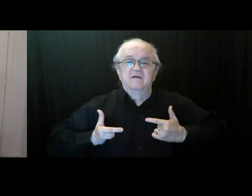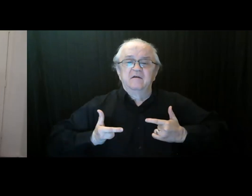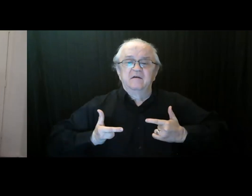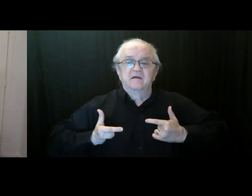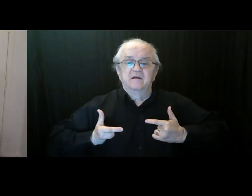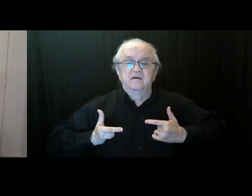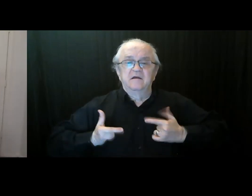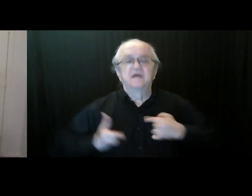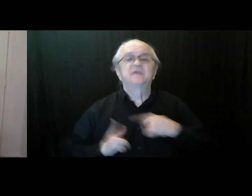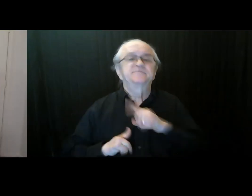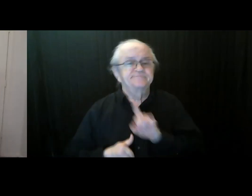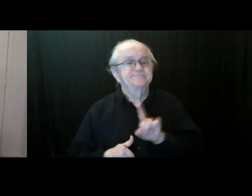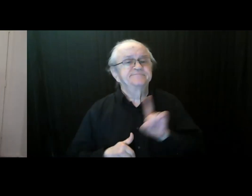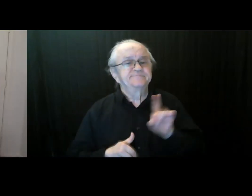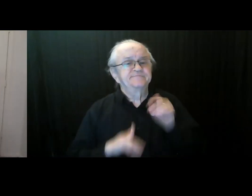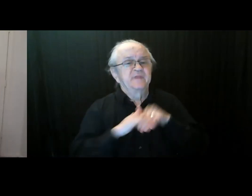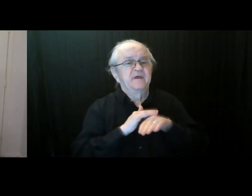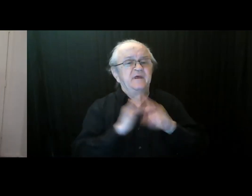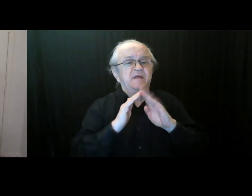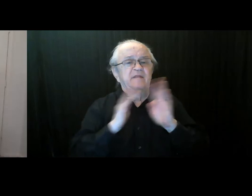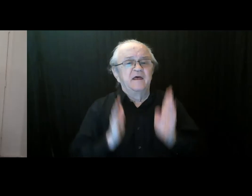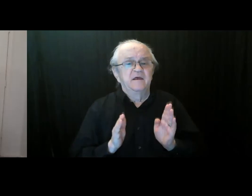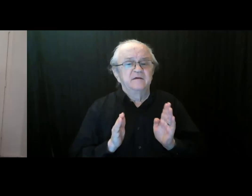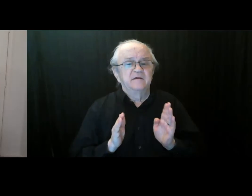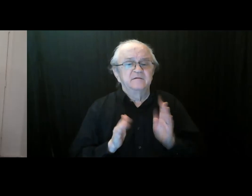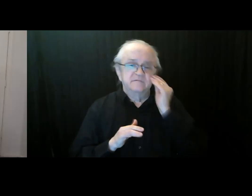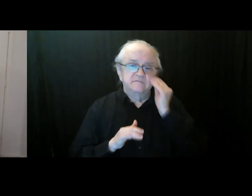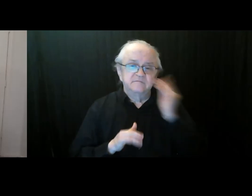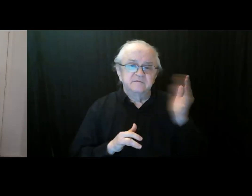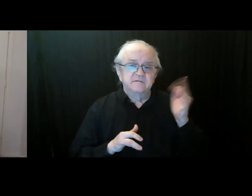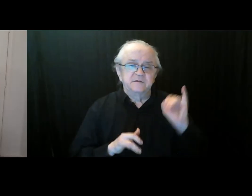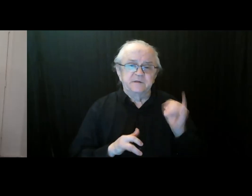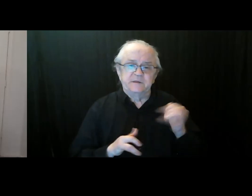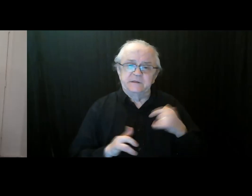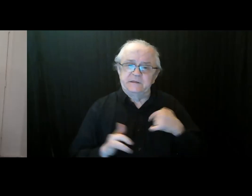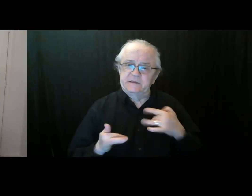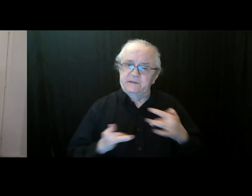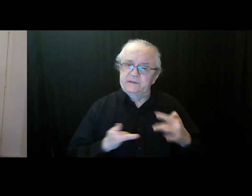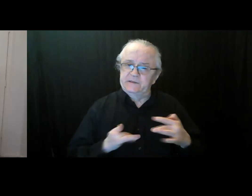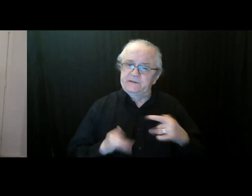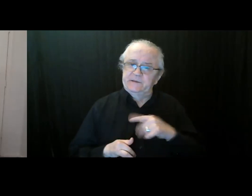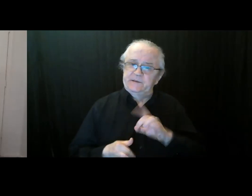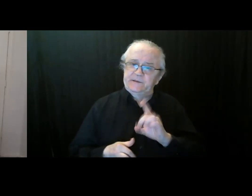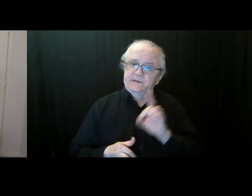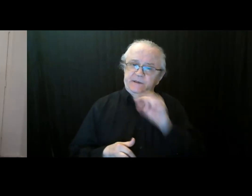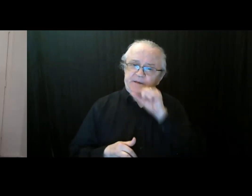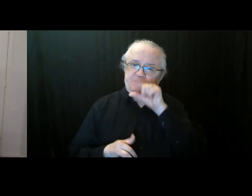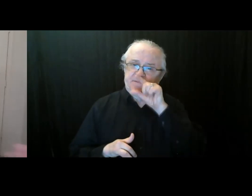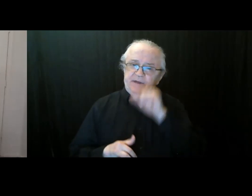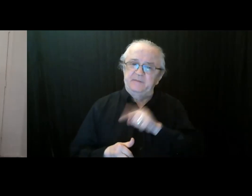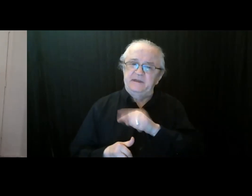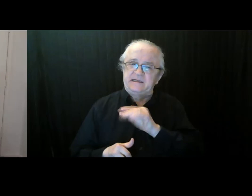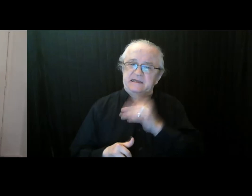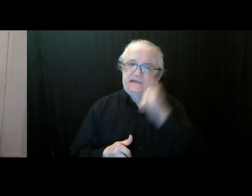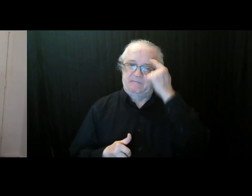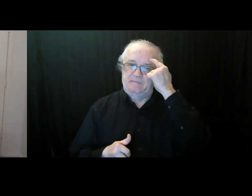I went back in the house. I told Judy I was concerned about Dickie Peep. He seemed a little slow. She asked me